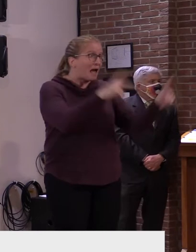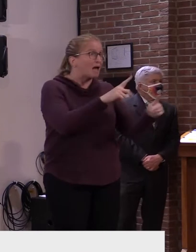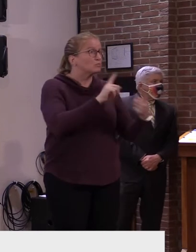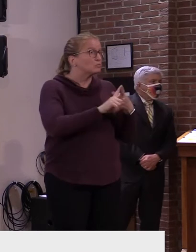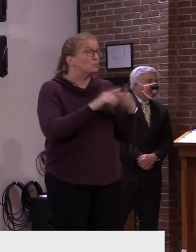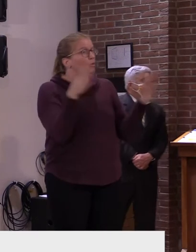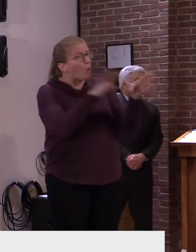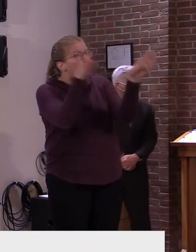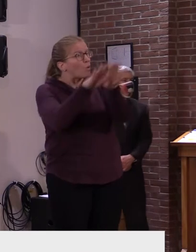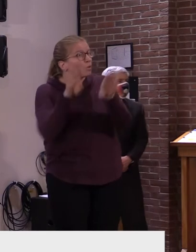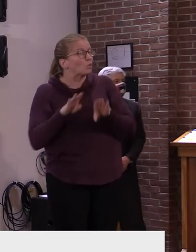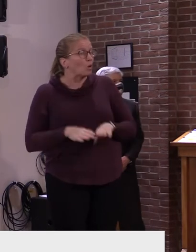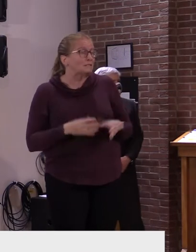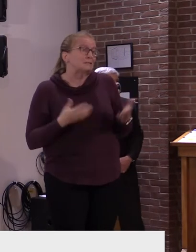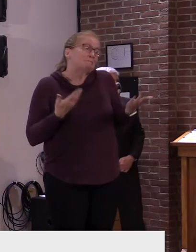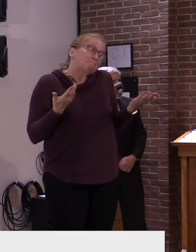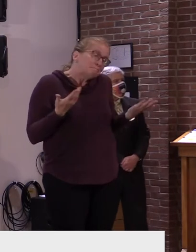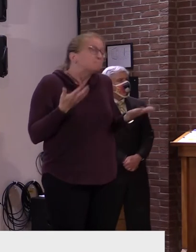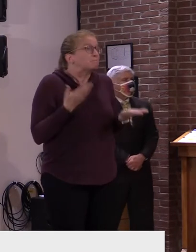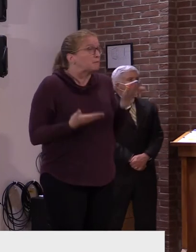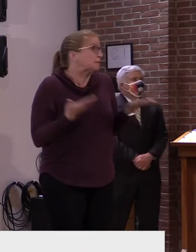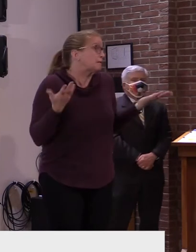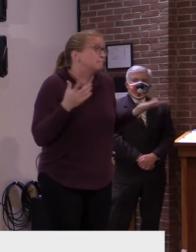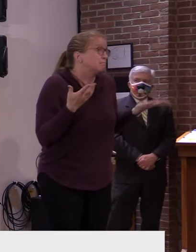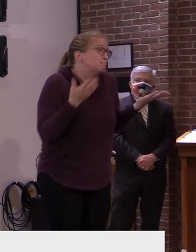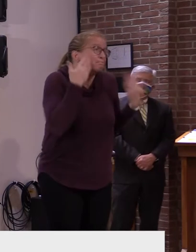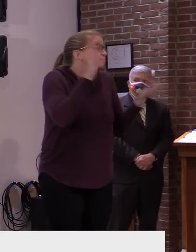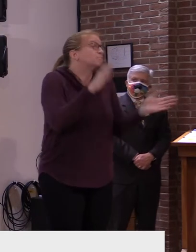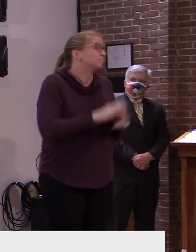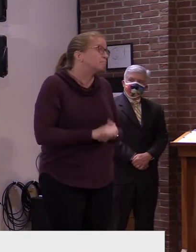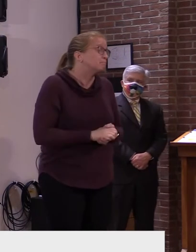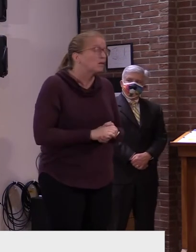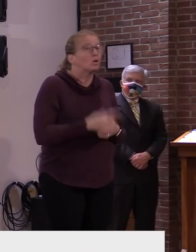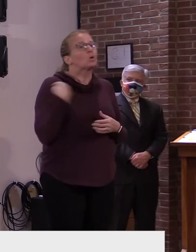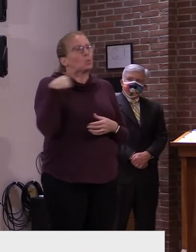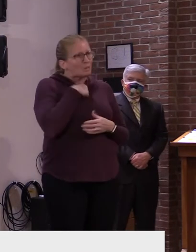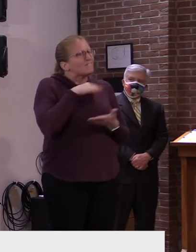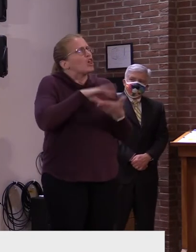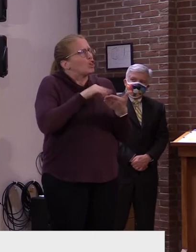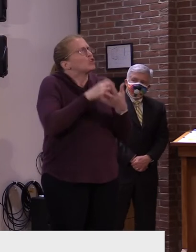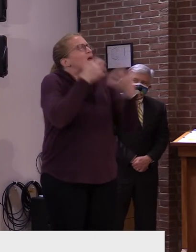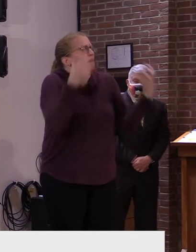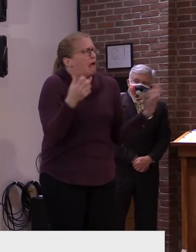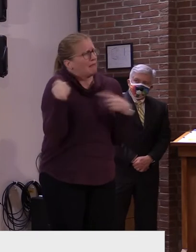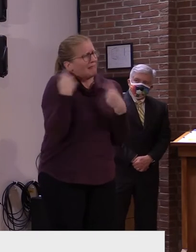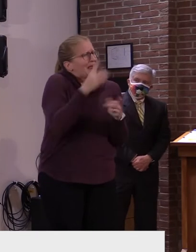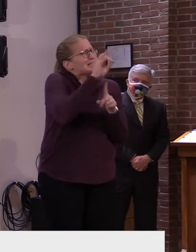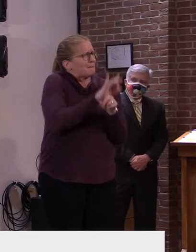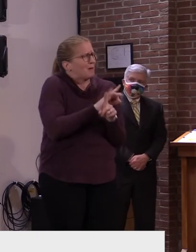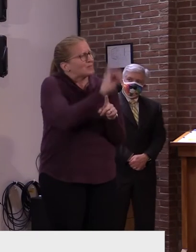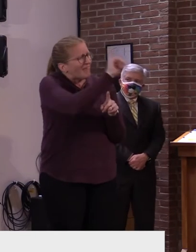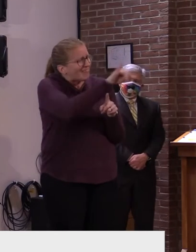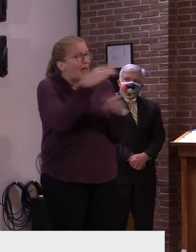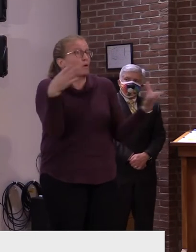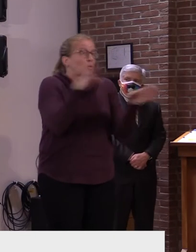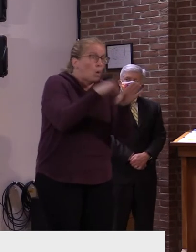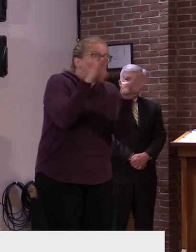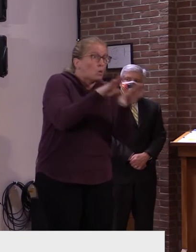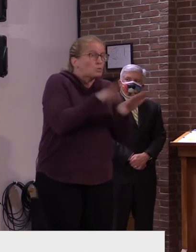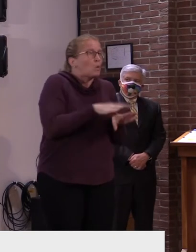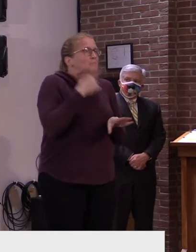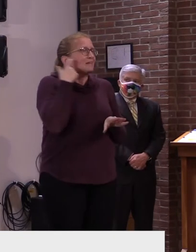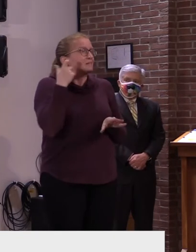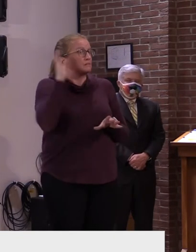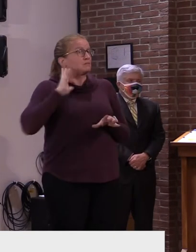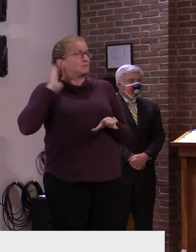restrictions we have in place right now learned a lot about this virus over the last eight or nine months and uh and i still don't believe we'll be